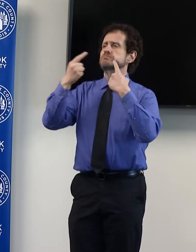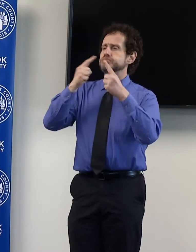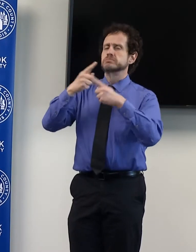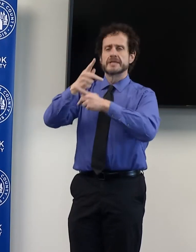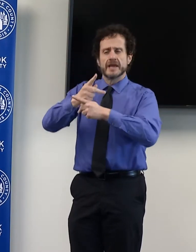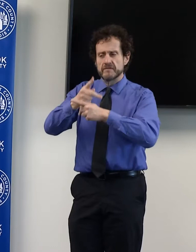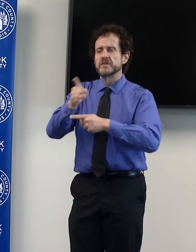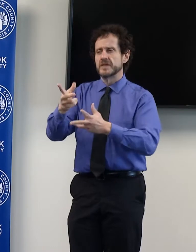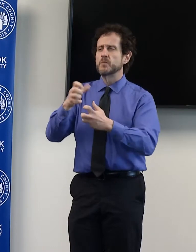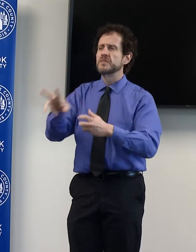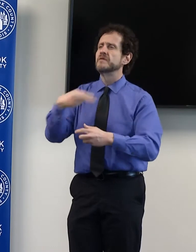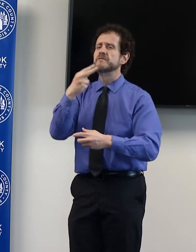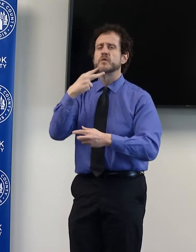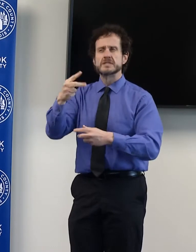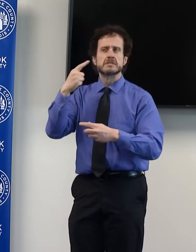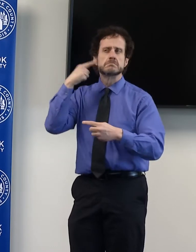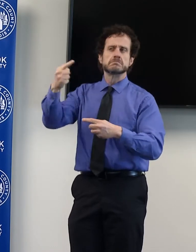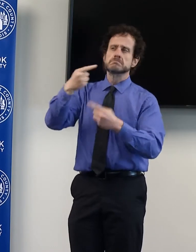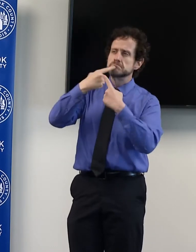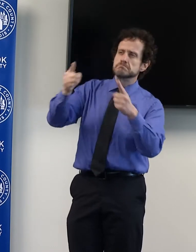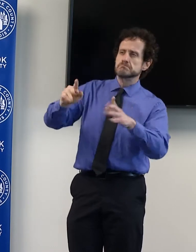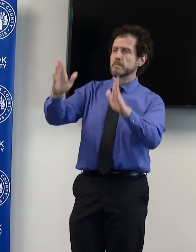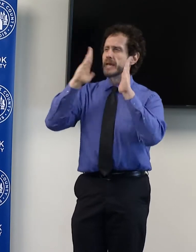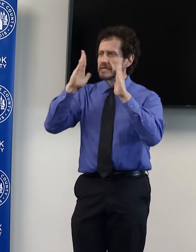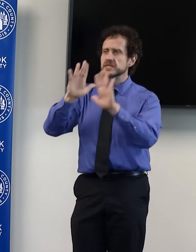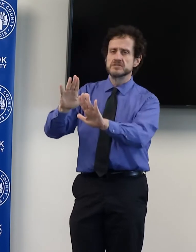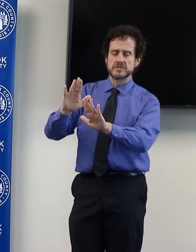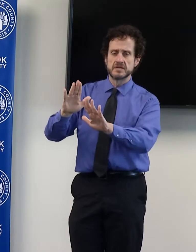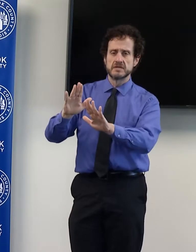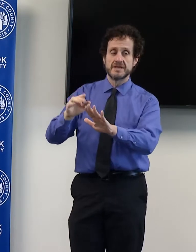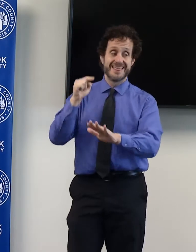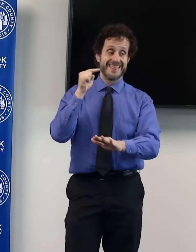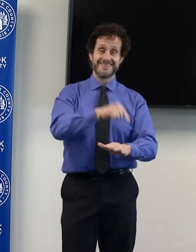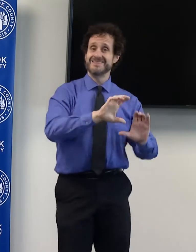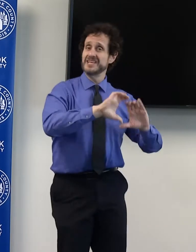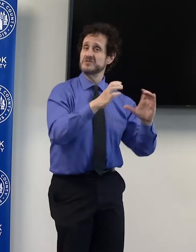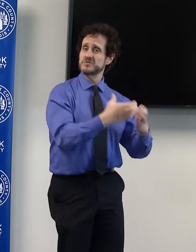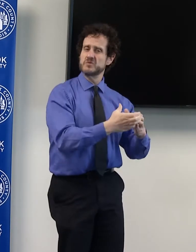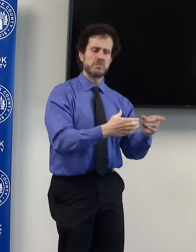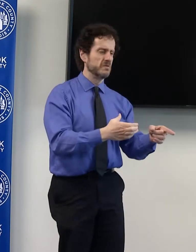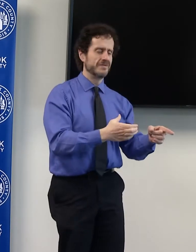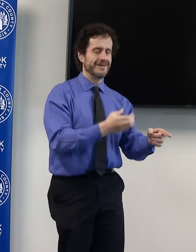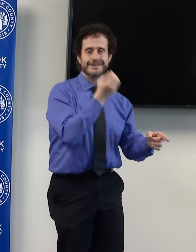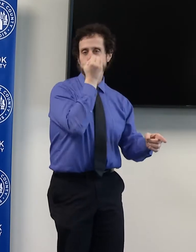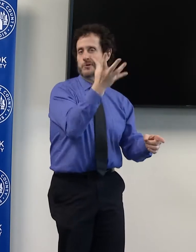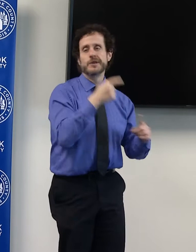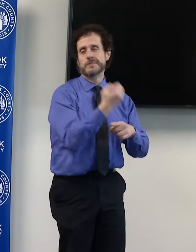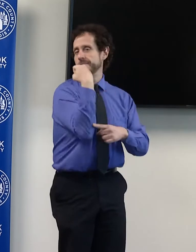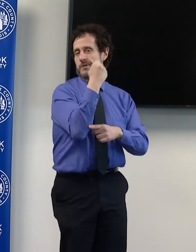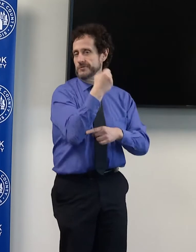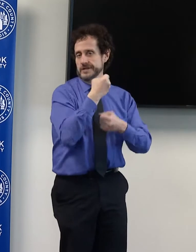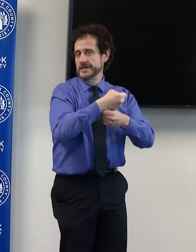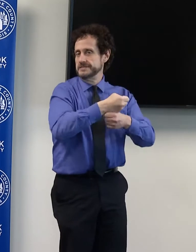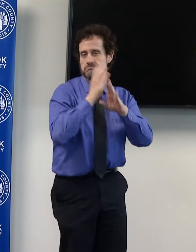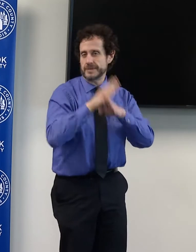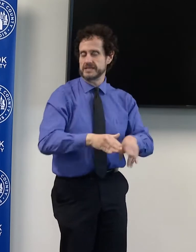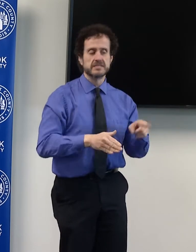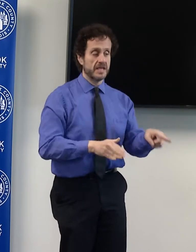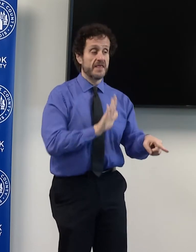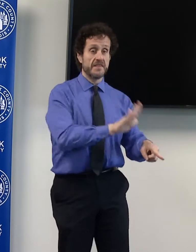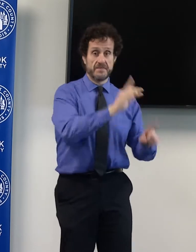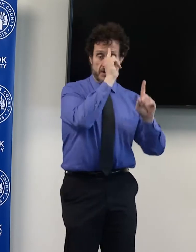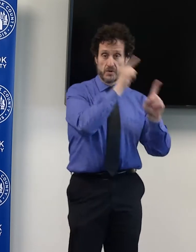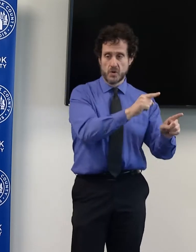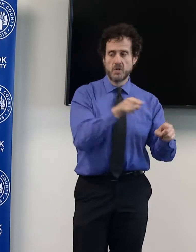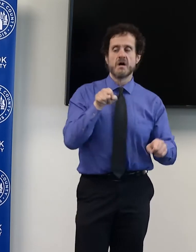so important. And then there's another group. They have no intention of protesting whatsoever. Their only goal is to